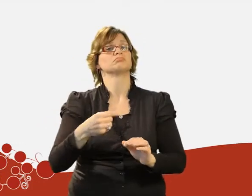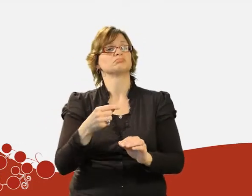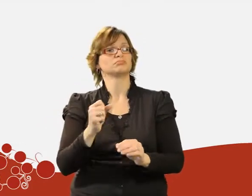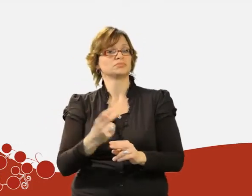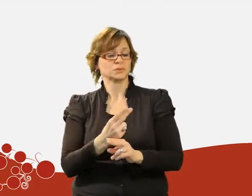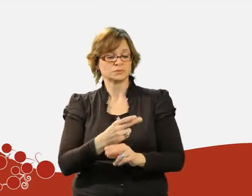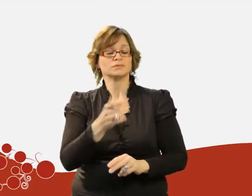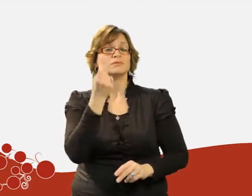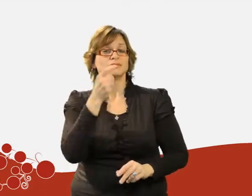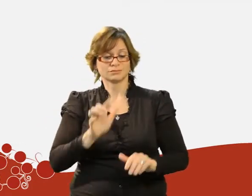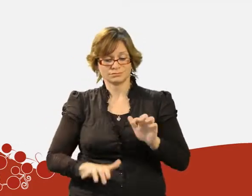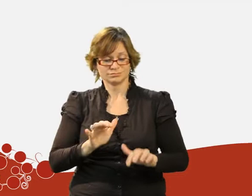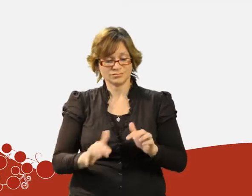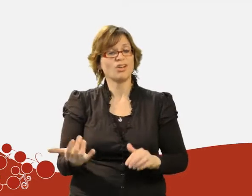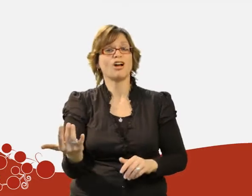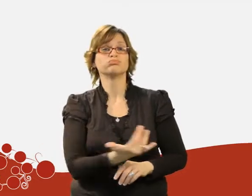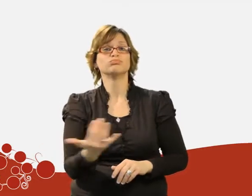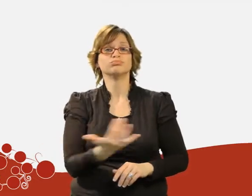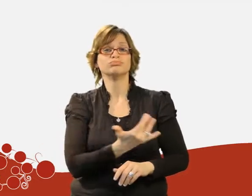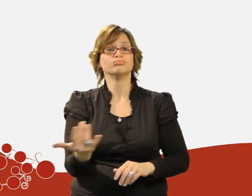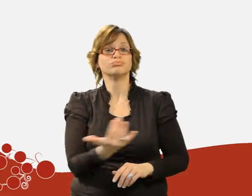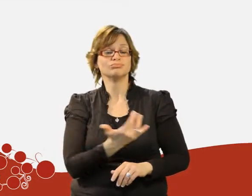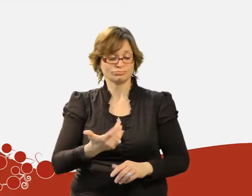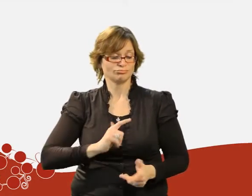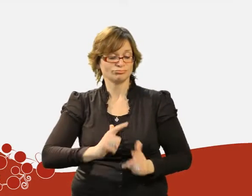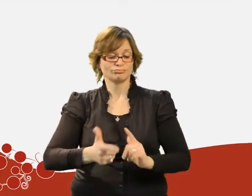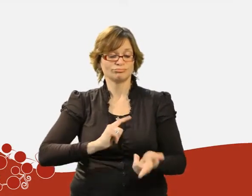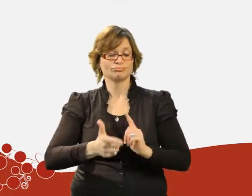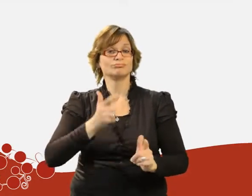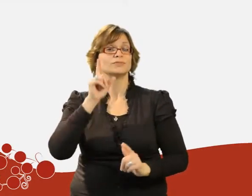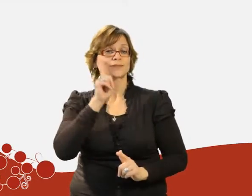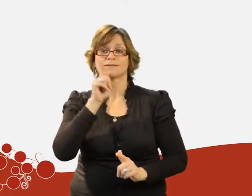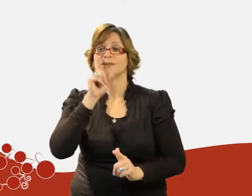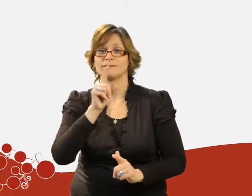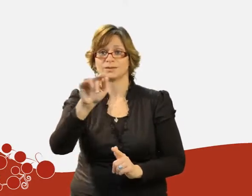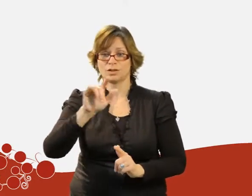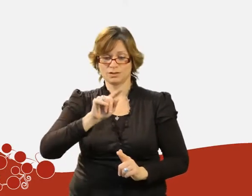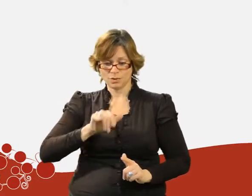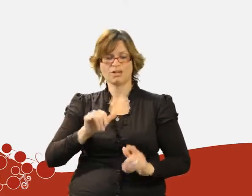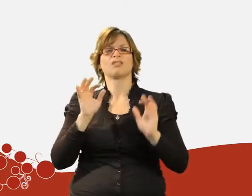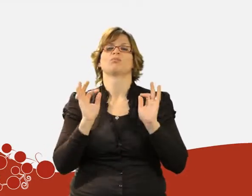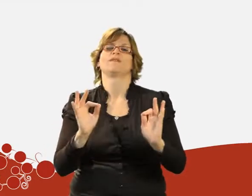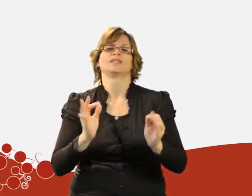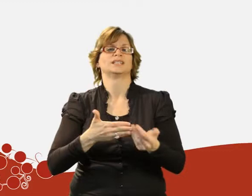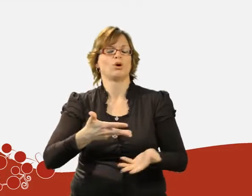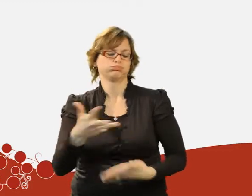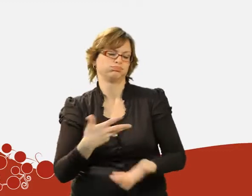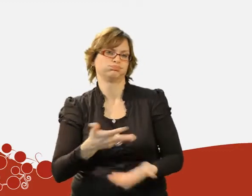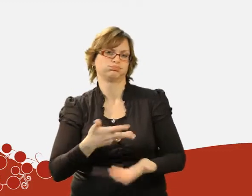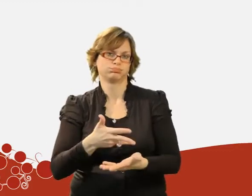line. When typing on a TTY, the characters appear on the screen above the keyboard, and a person using a TTY on the other phone will also see